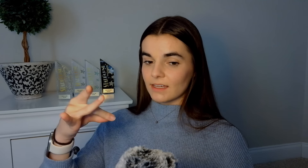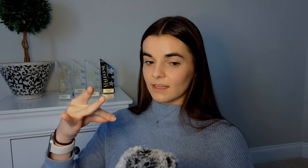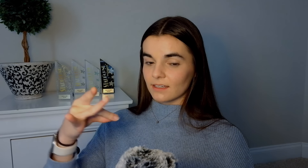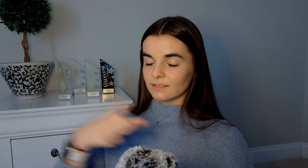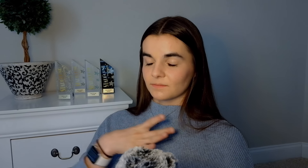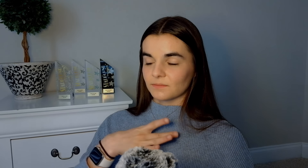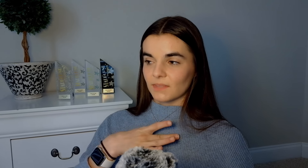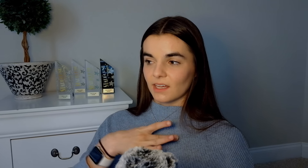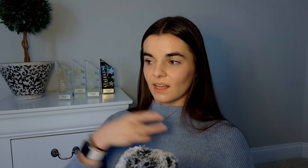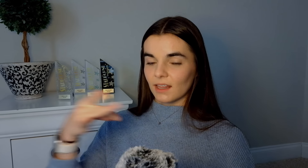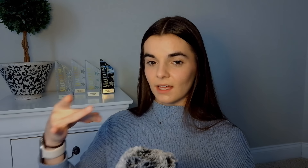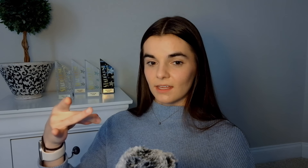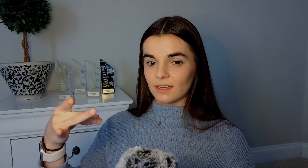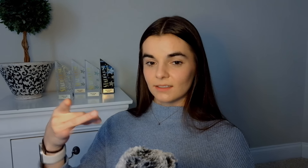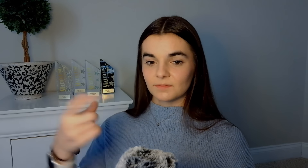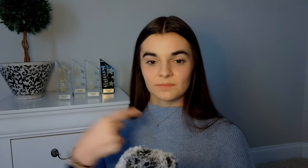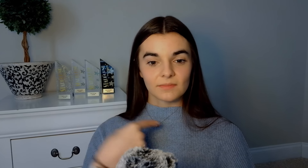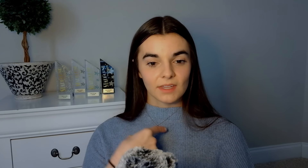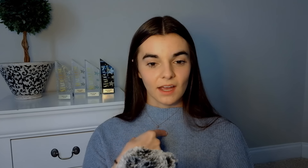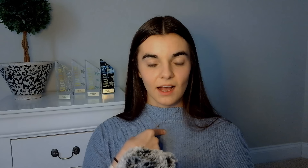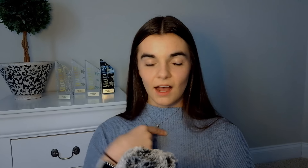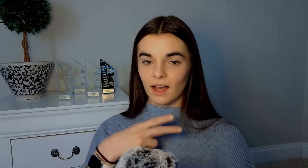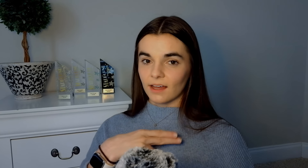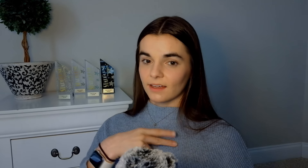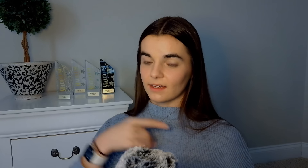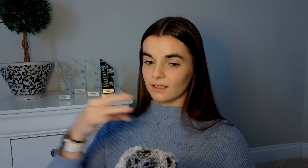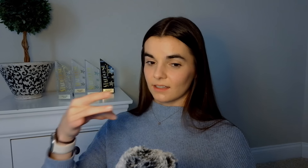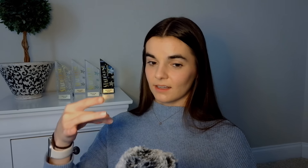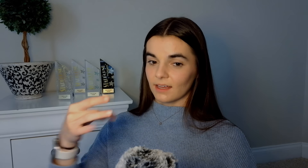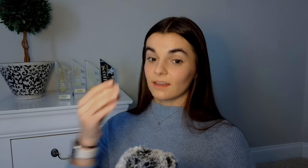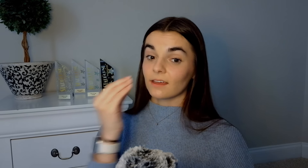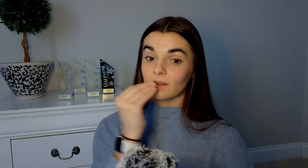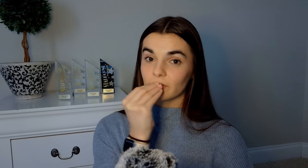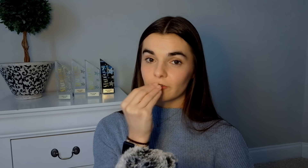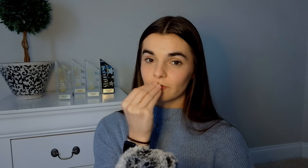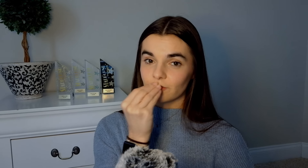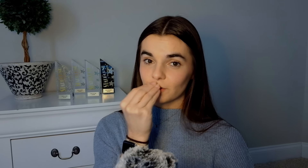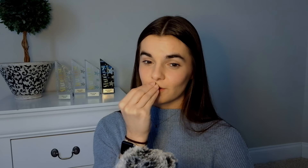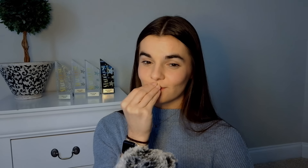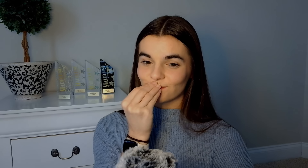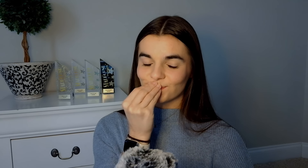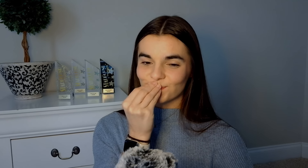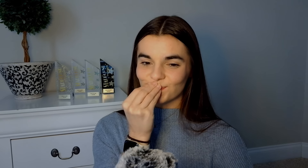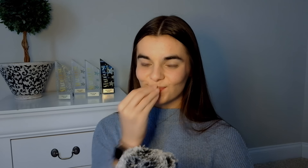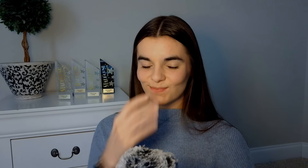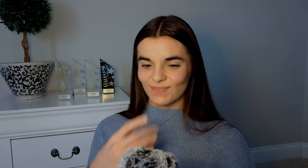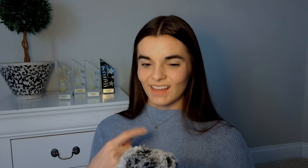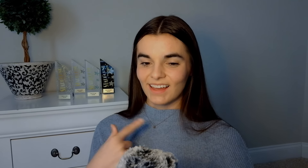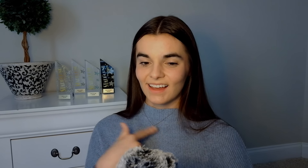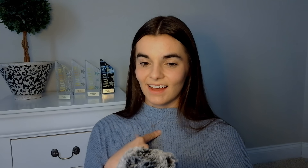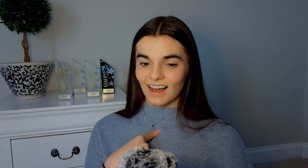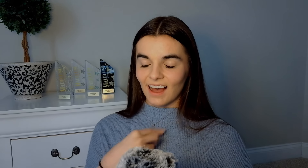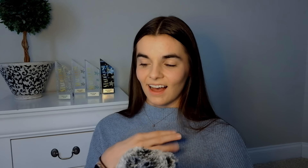Like. I like food. I